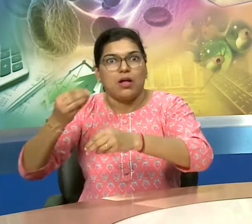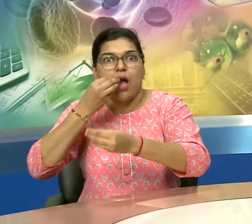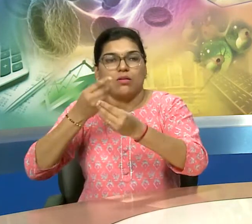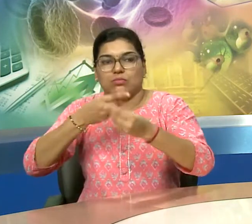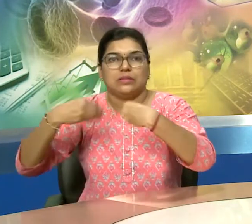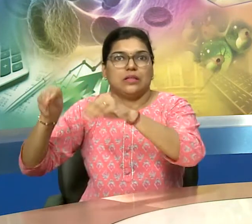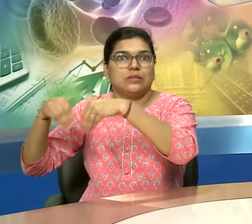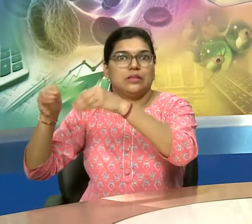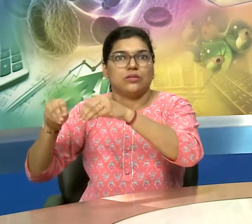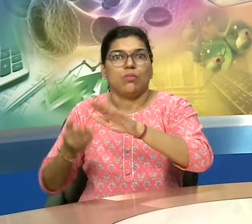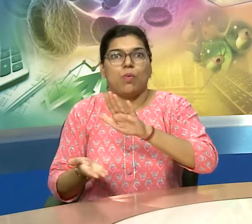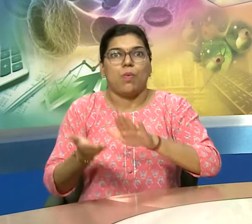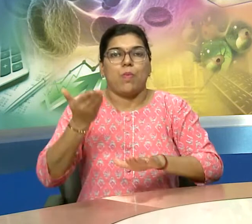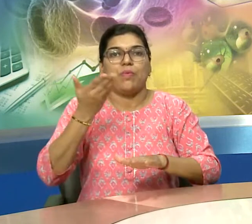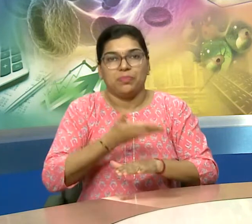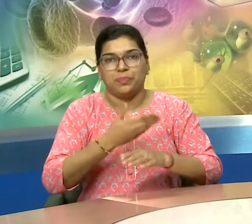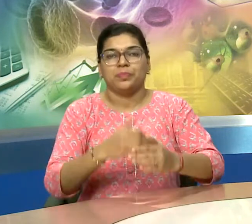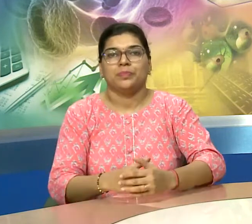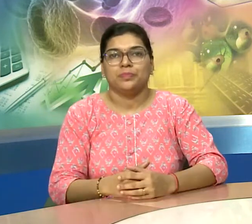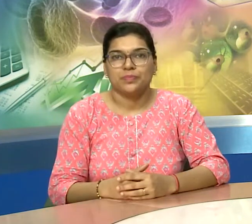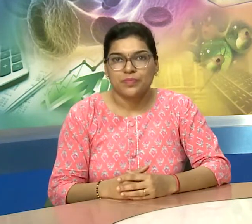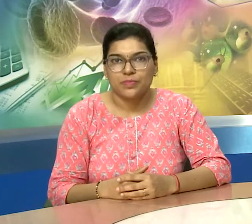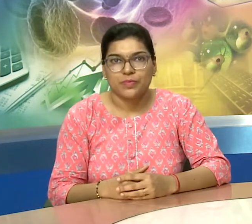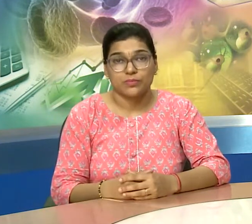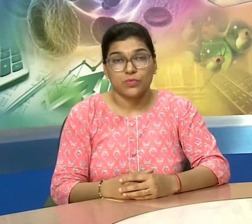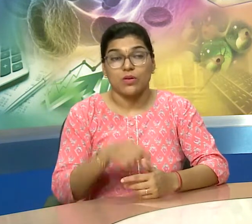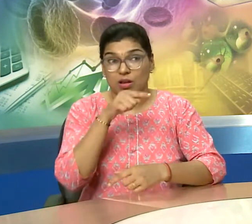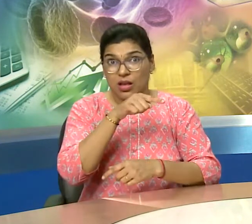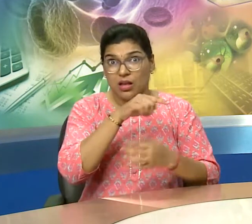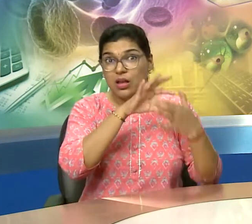for the cultivation of grains and fruit crops.